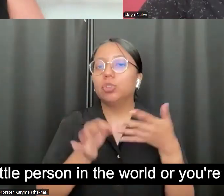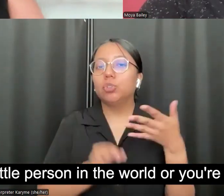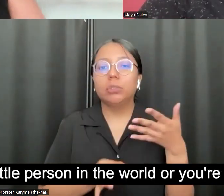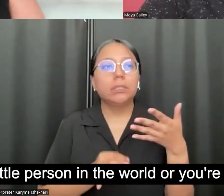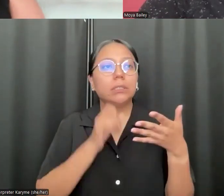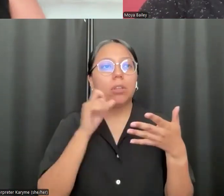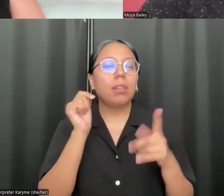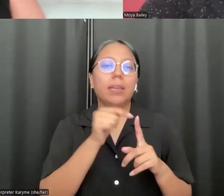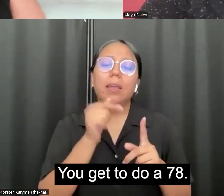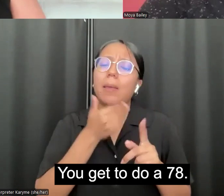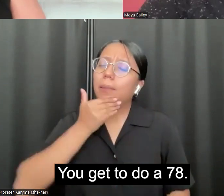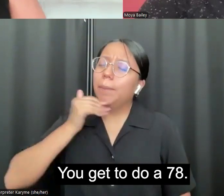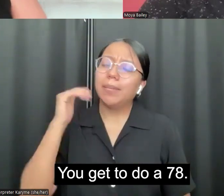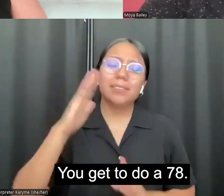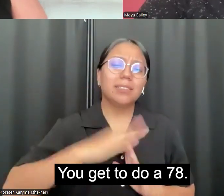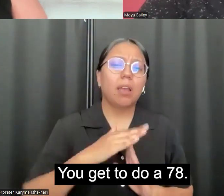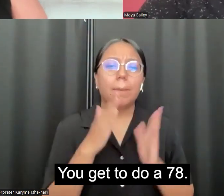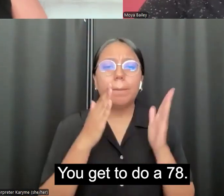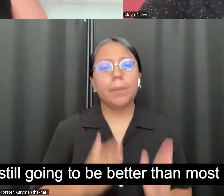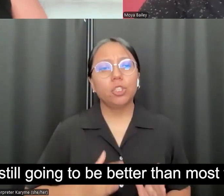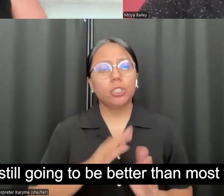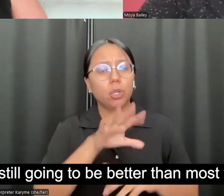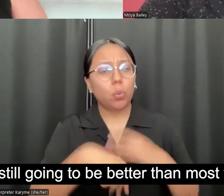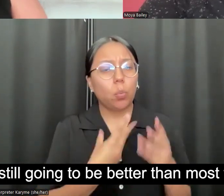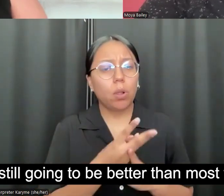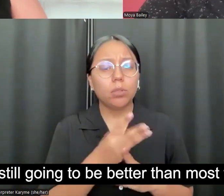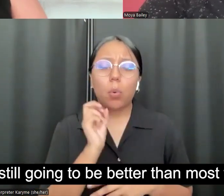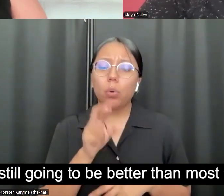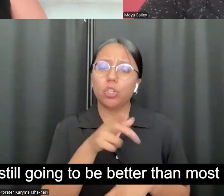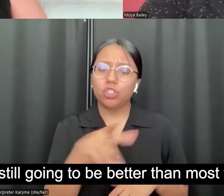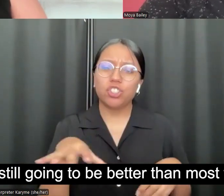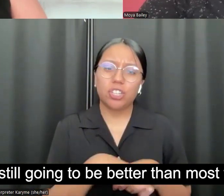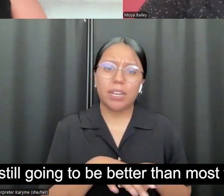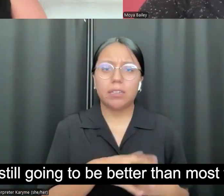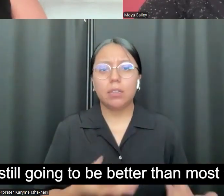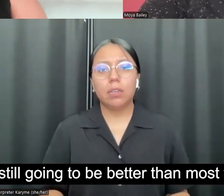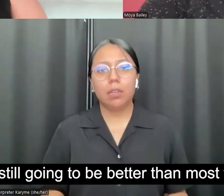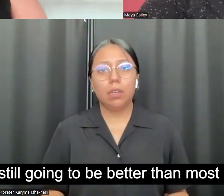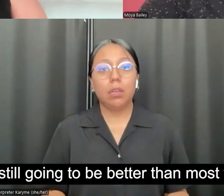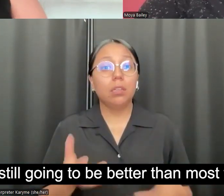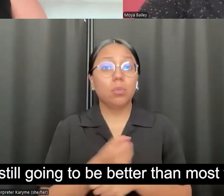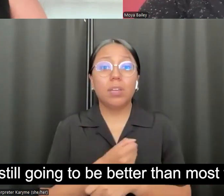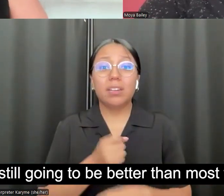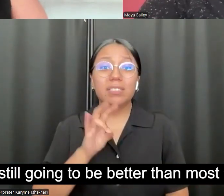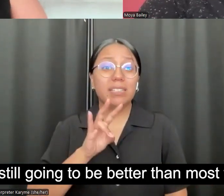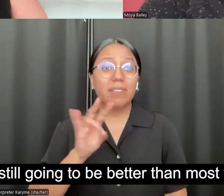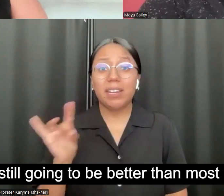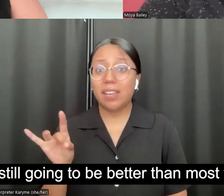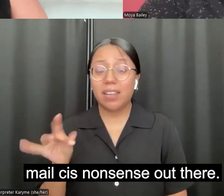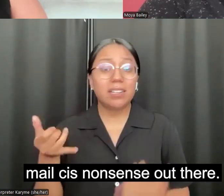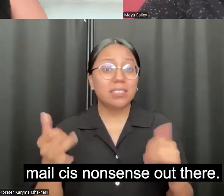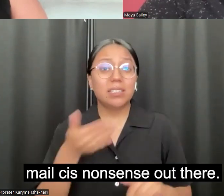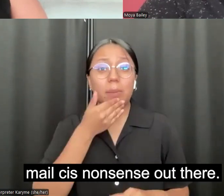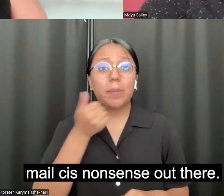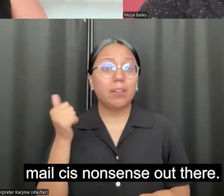Like you get to do a 78, and it's still going to be better than most white, abled, male, cis nonsense out